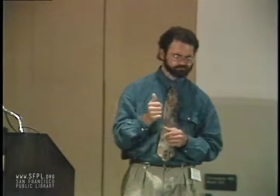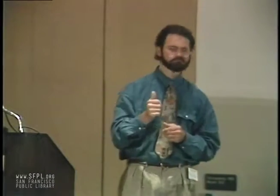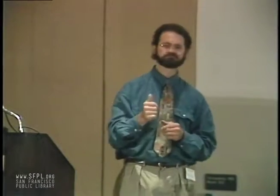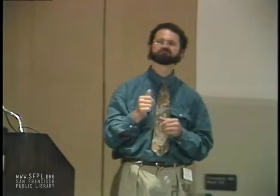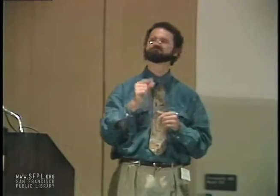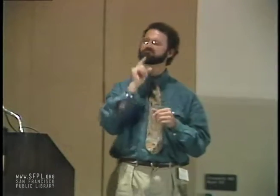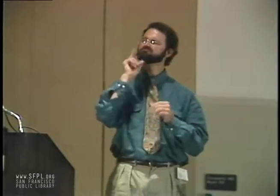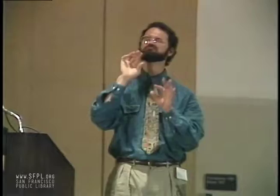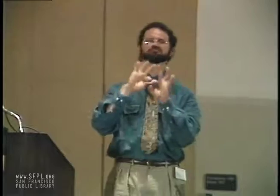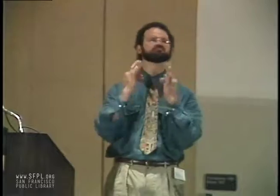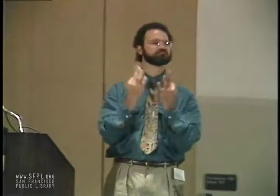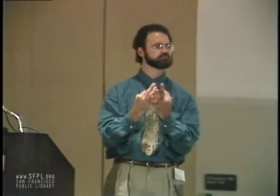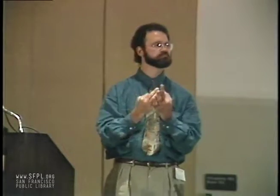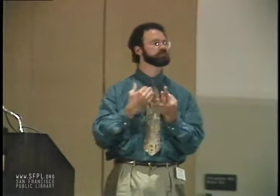of me.